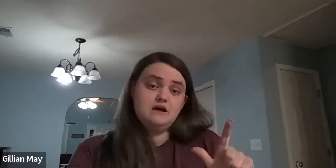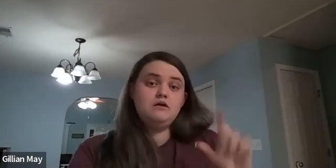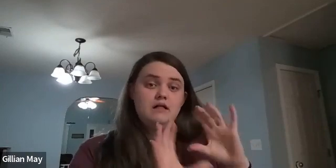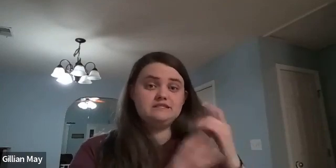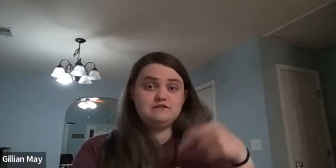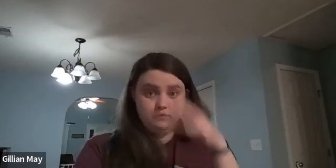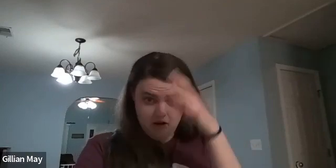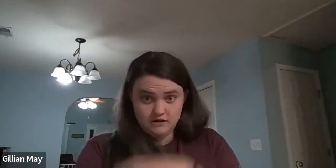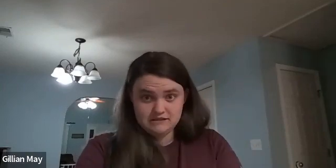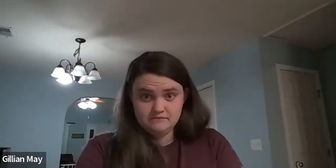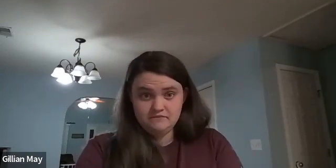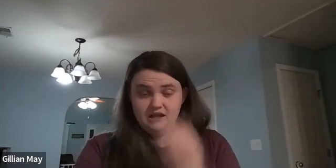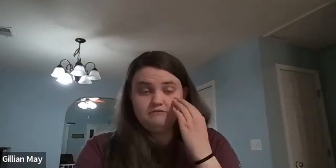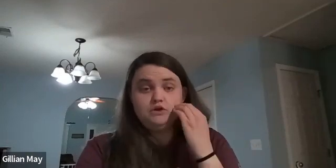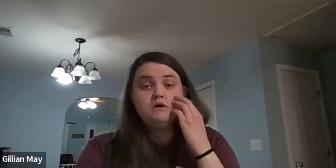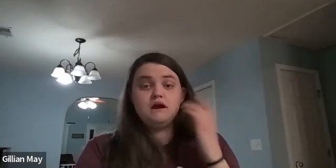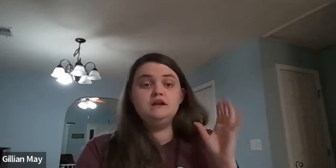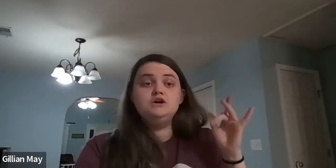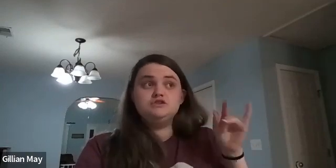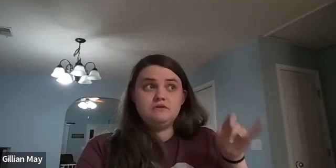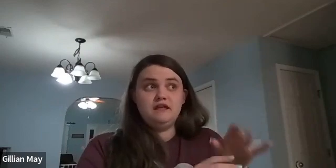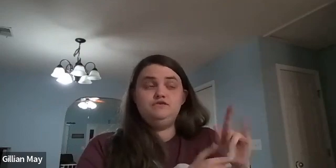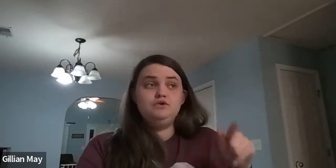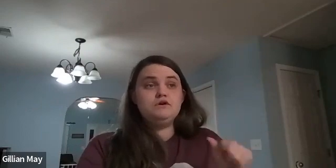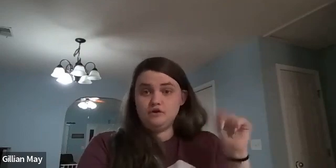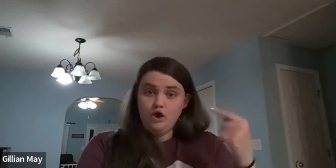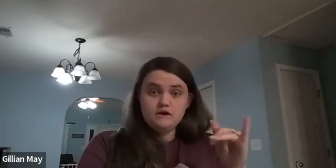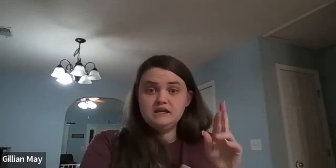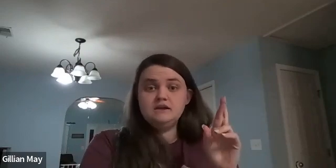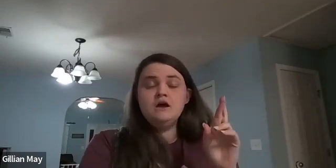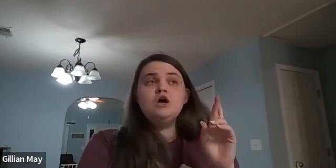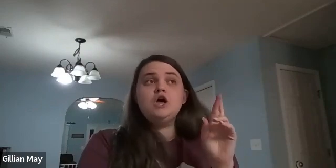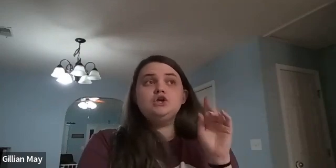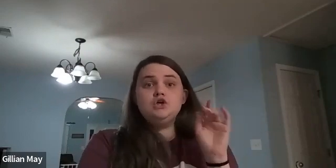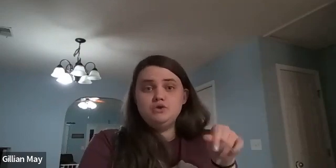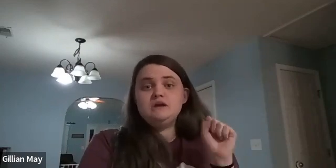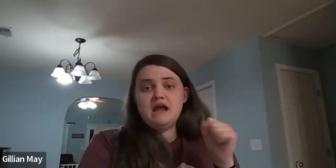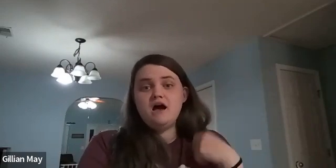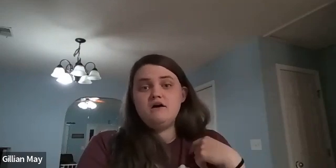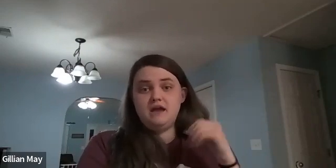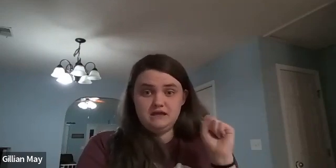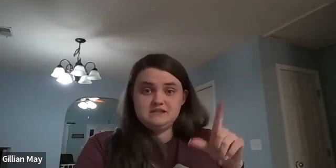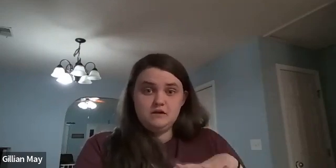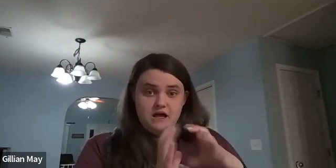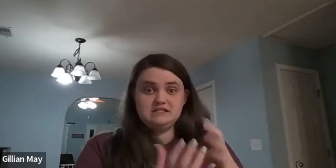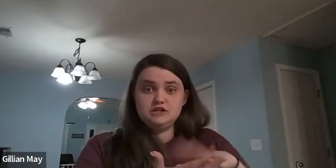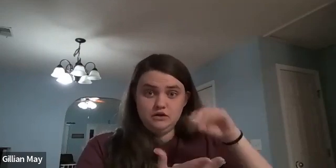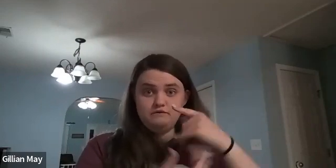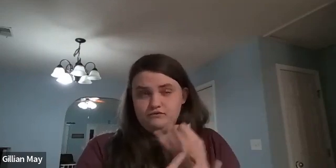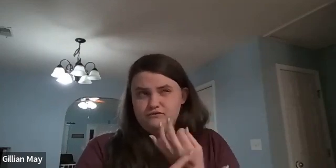ASL classes for parents. Like if you are in direct, like if you are their guardian, you can have ASL classes to learn for